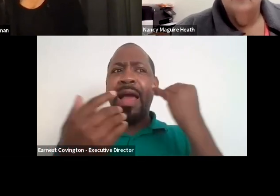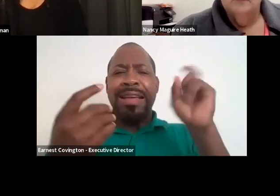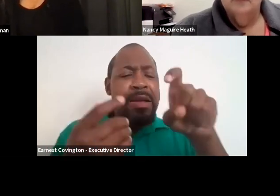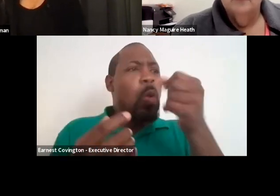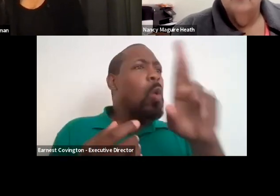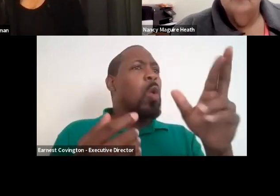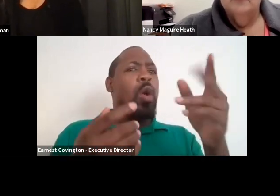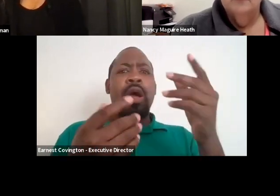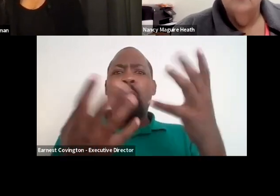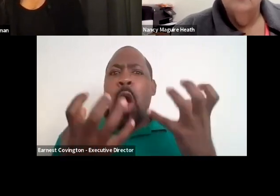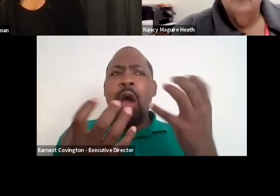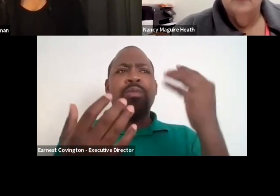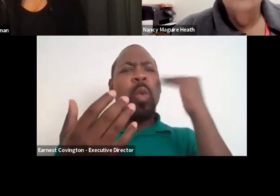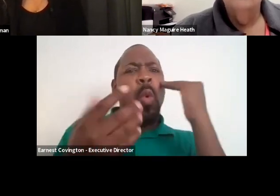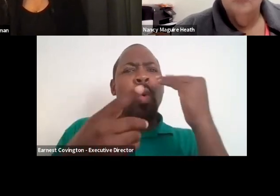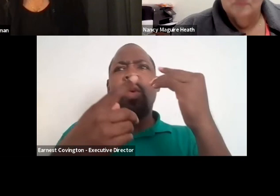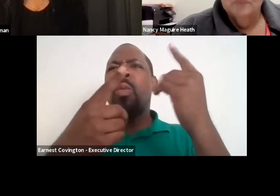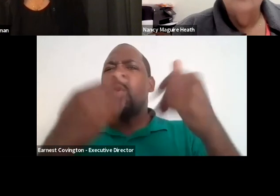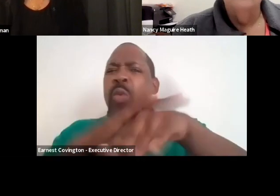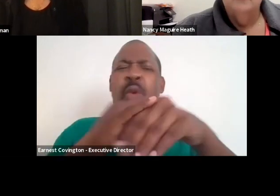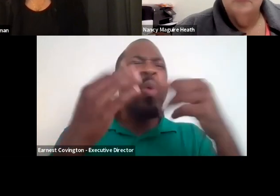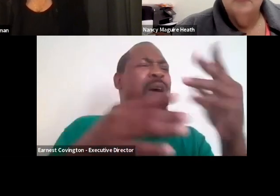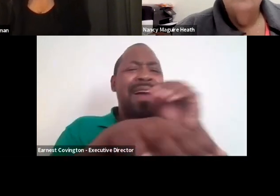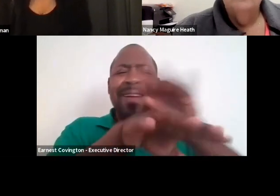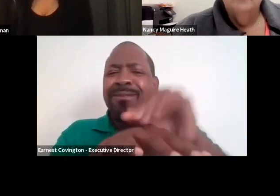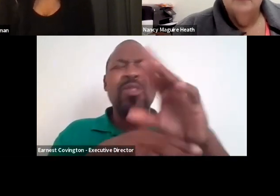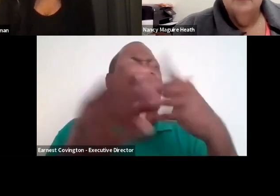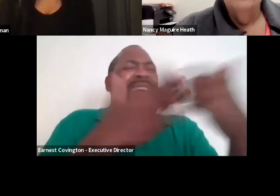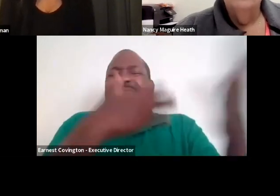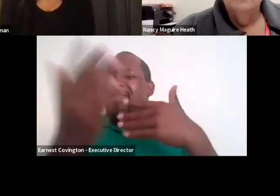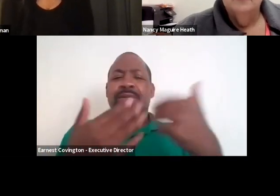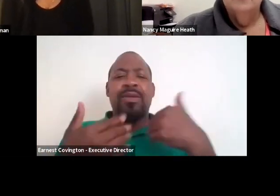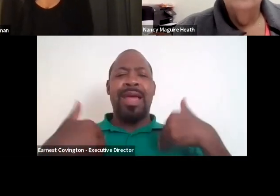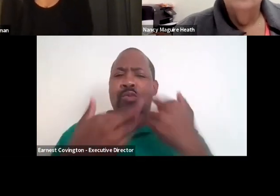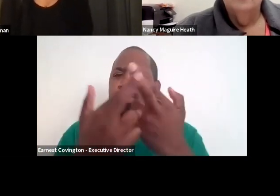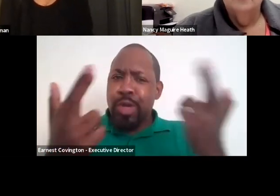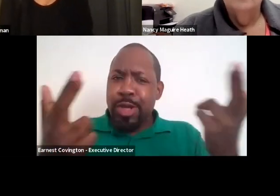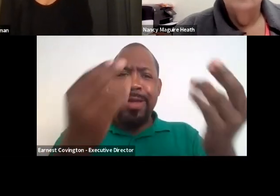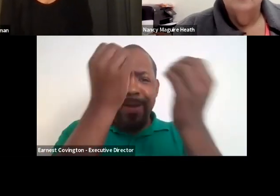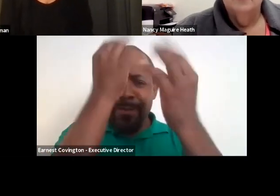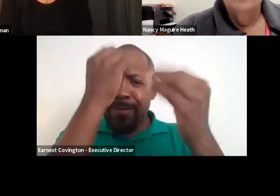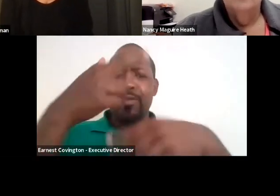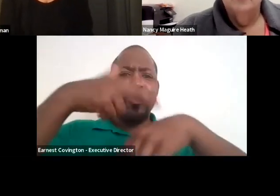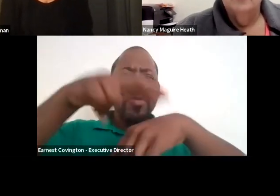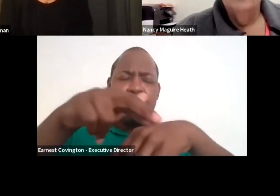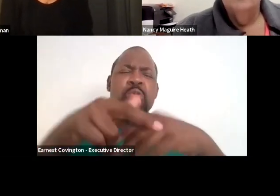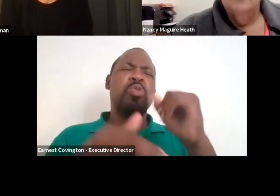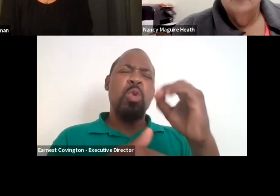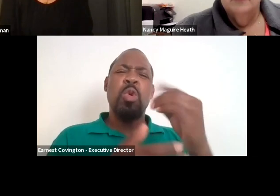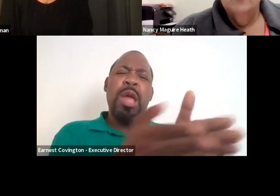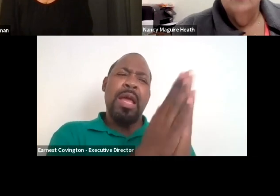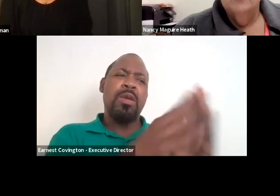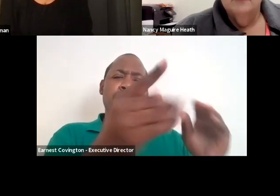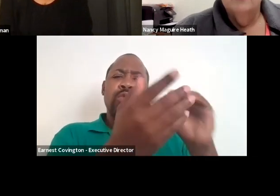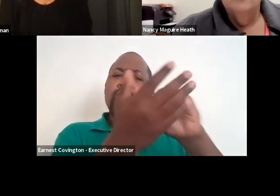here, that RICDHH, if they have a need or they have something that they want to know about, any access or anything, we can give them